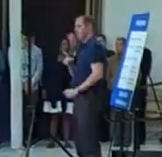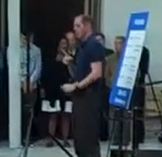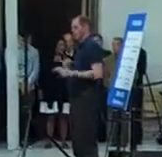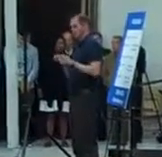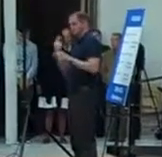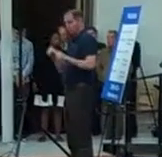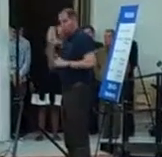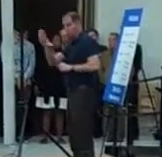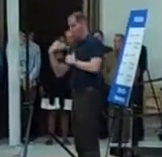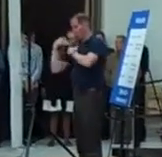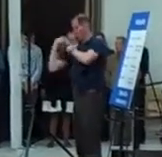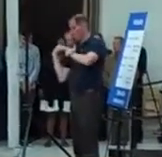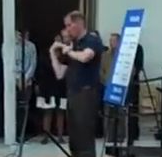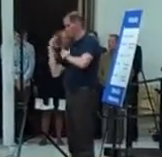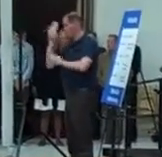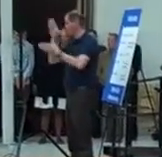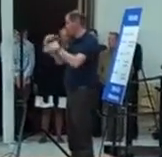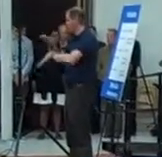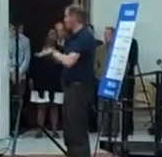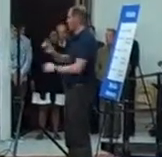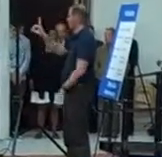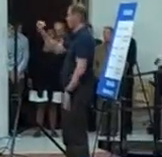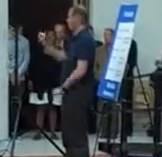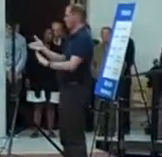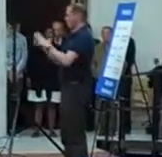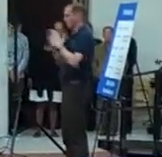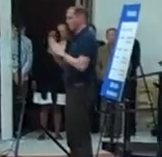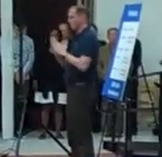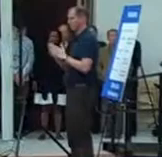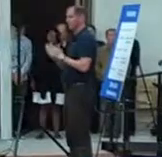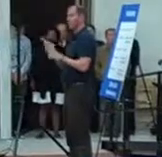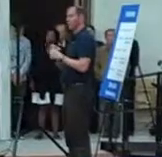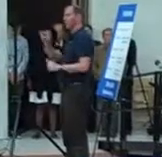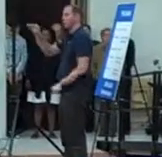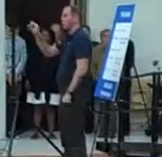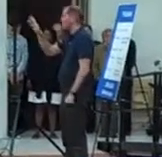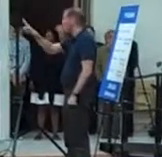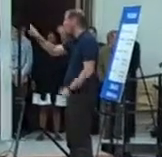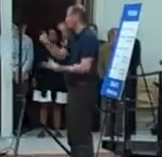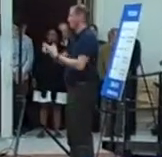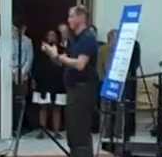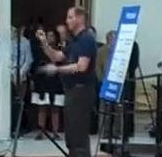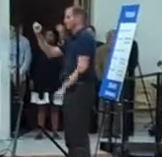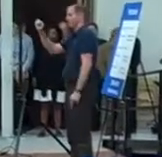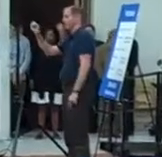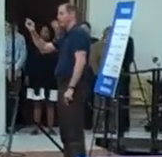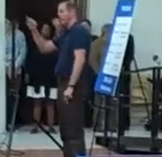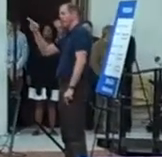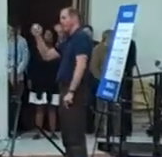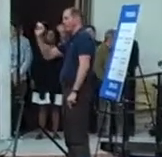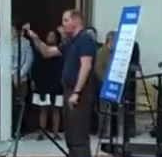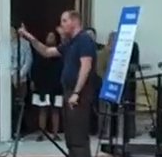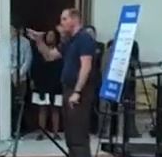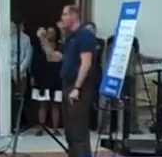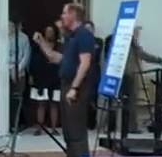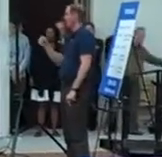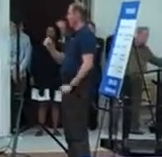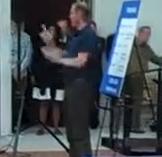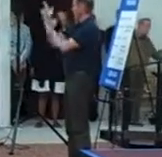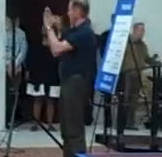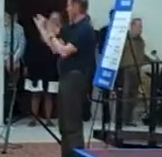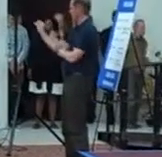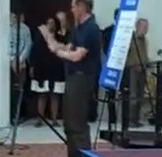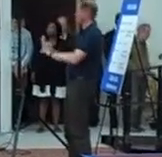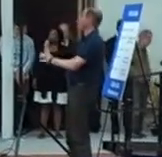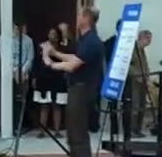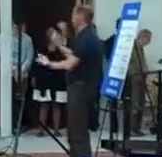responsibilities, your obligations, moral and ethical and legal as well, to include this and to include that?" So I just want to give